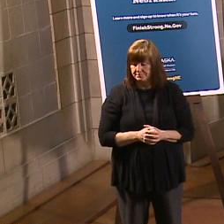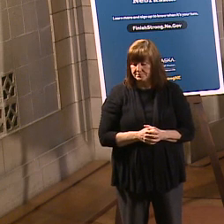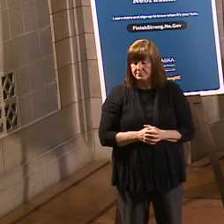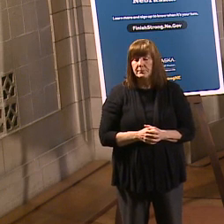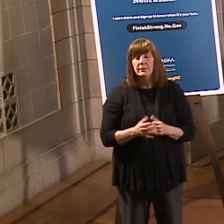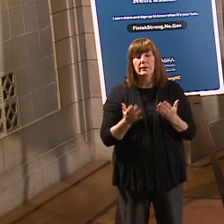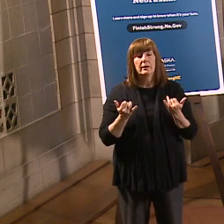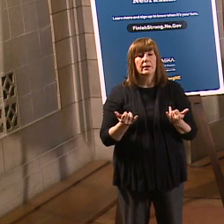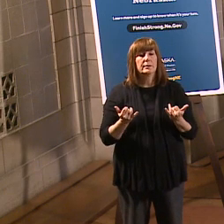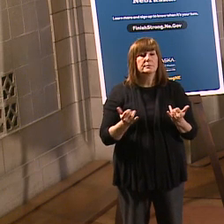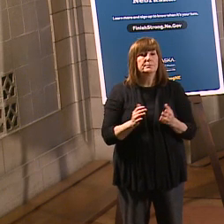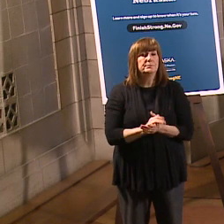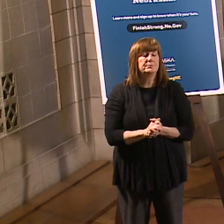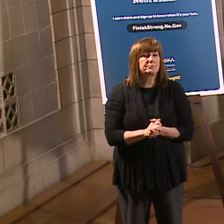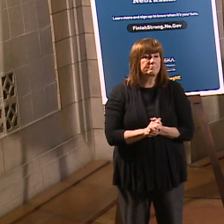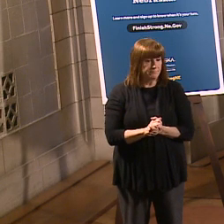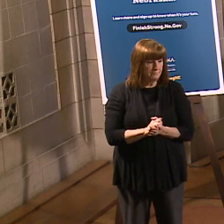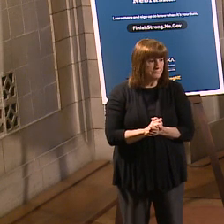right, so